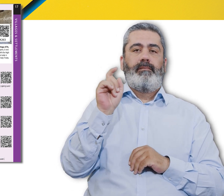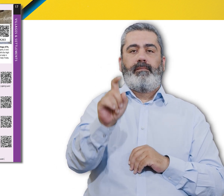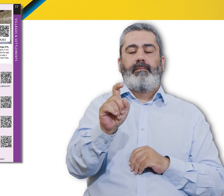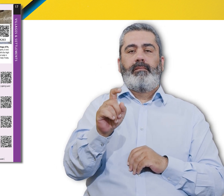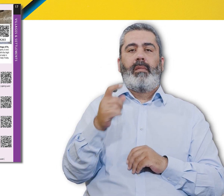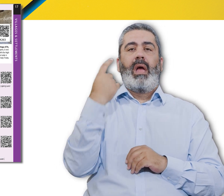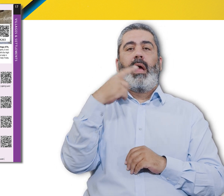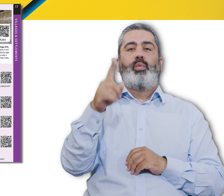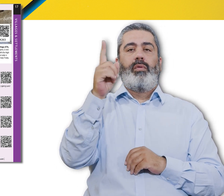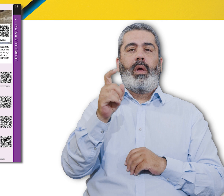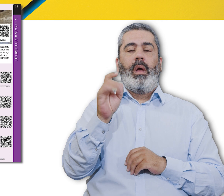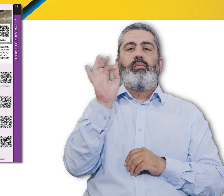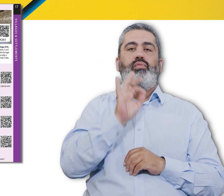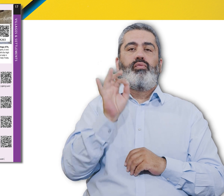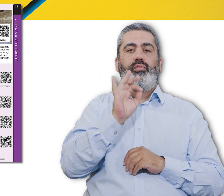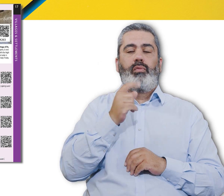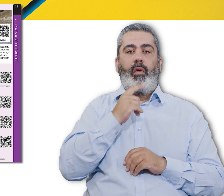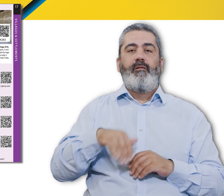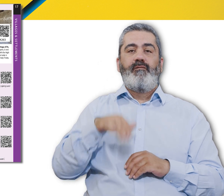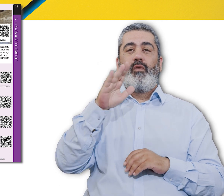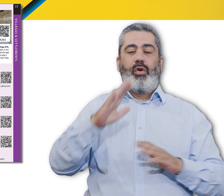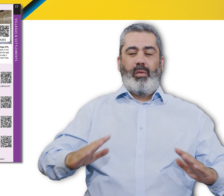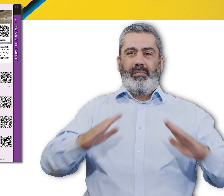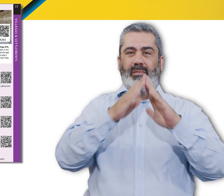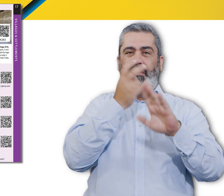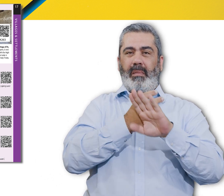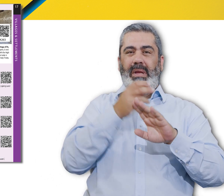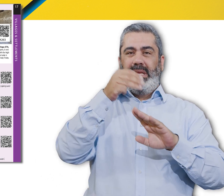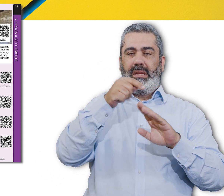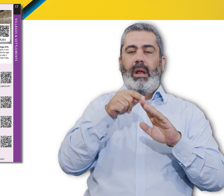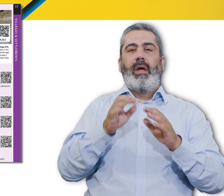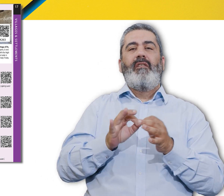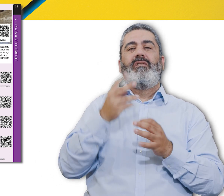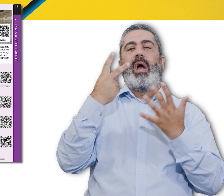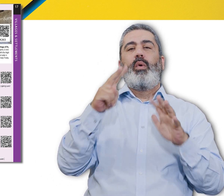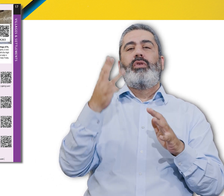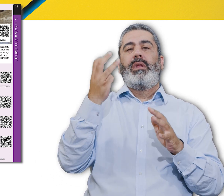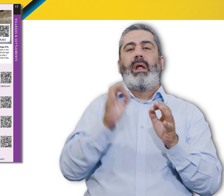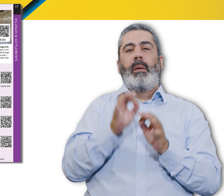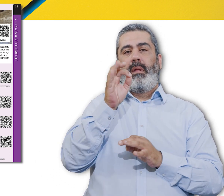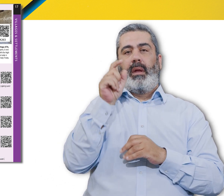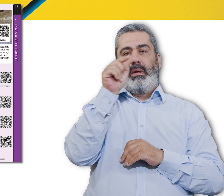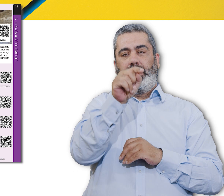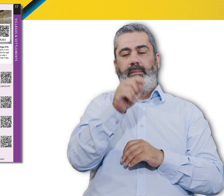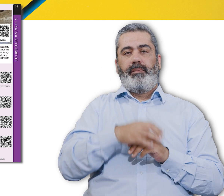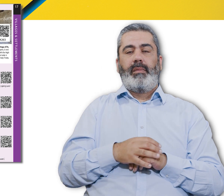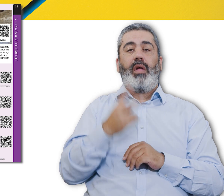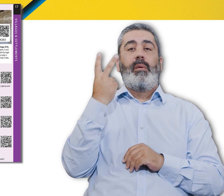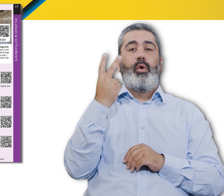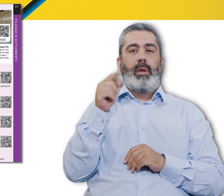Mitsaitli. Kalautis, number 110. It is located on the northern slopes of Mitsaitli, built at an altitude